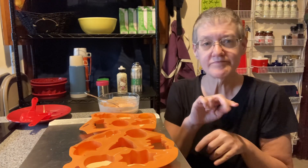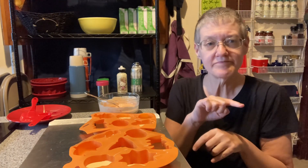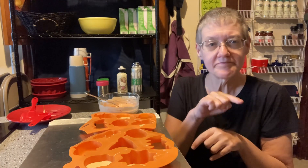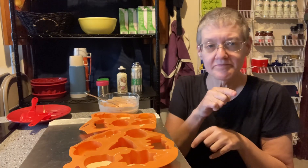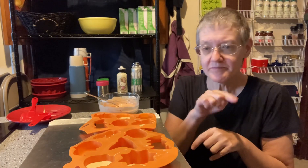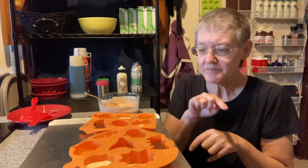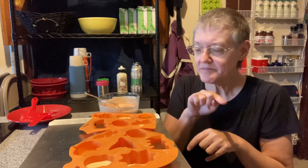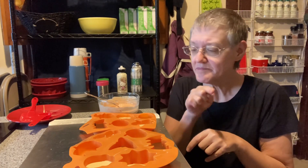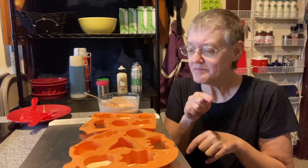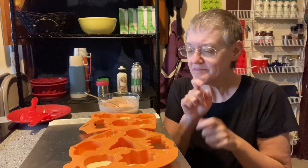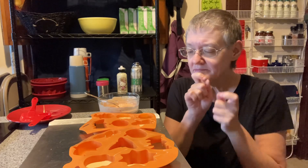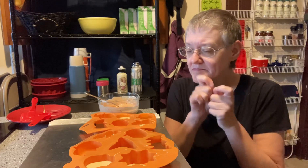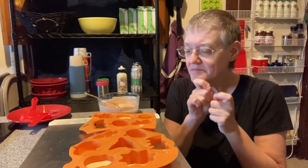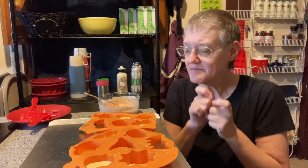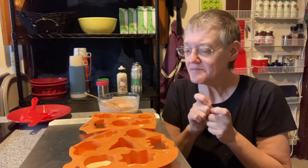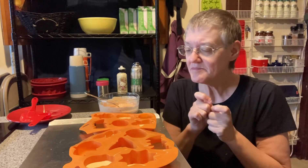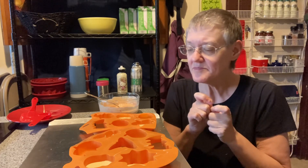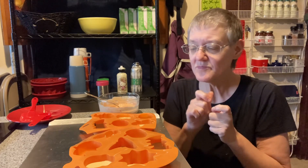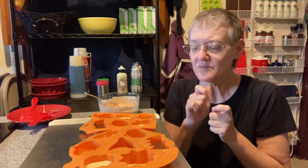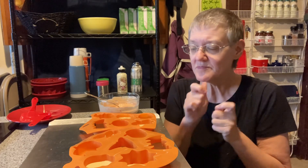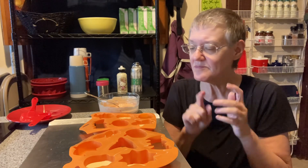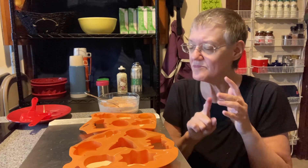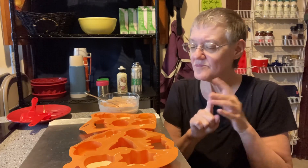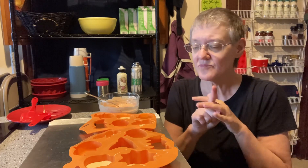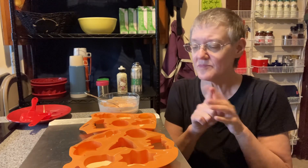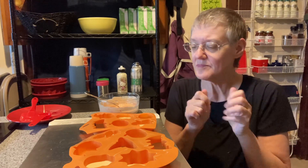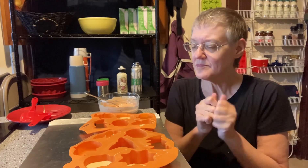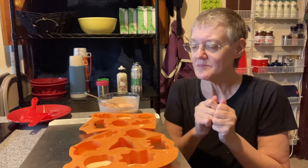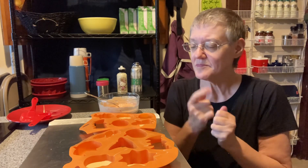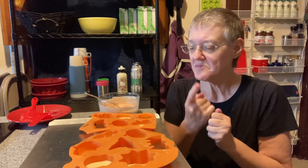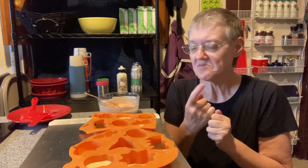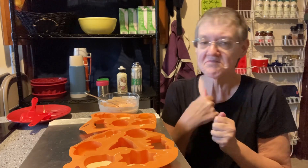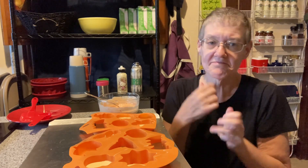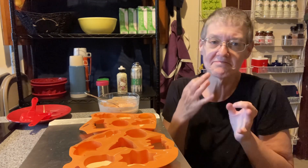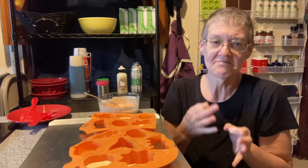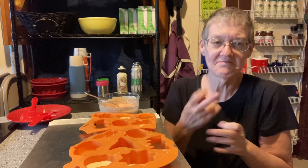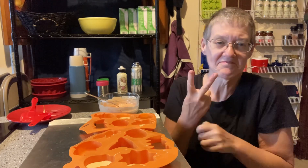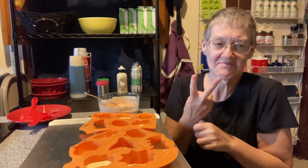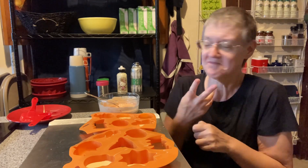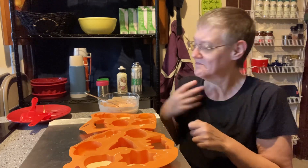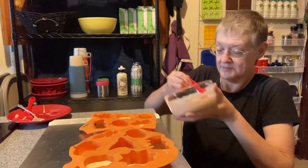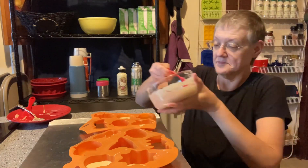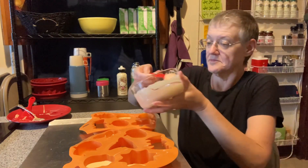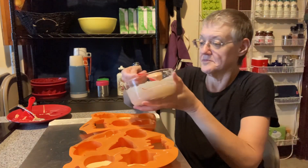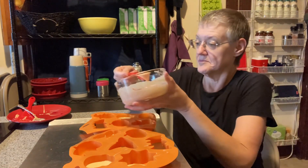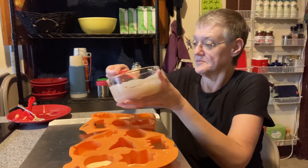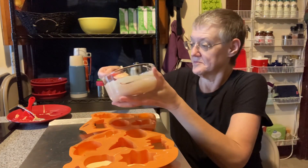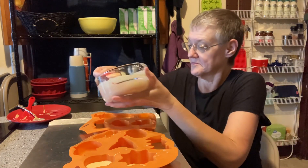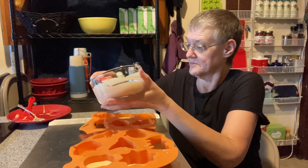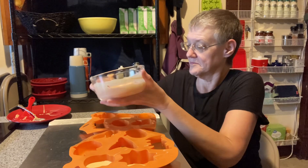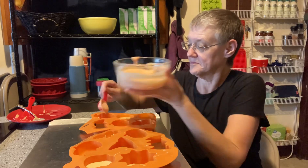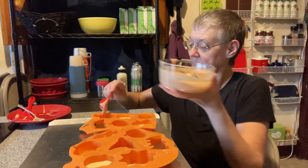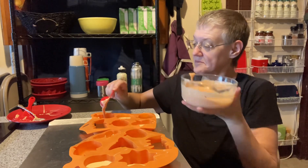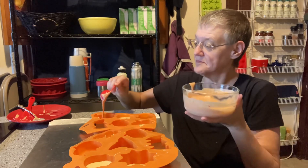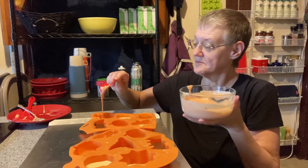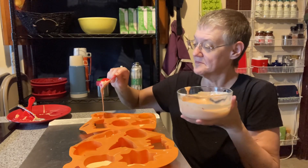the details of some of these were too raised for 1 tablespoon to work. So I decided to use 2.